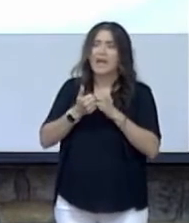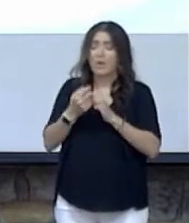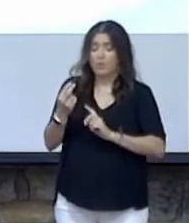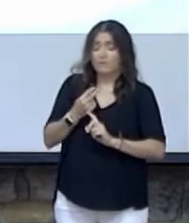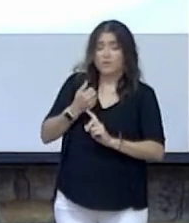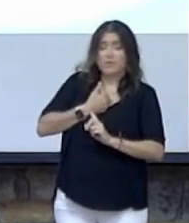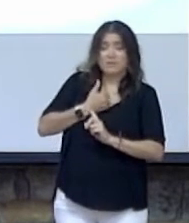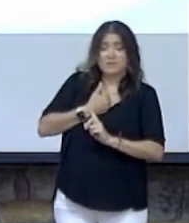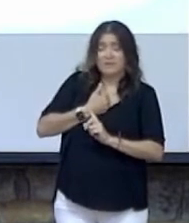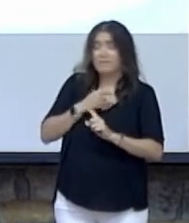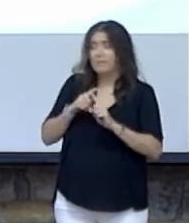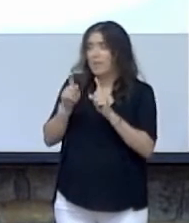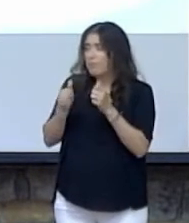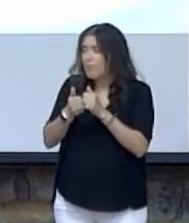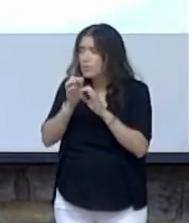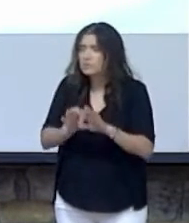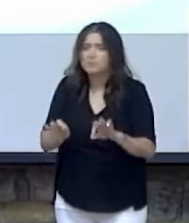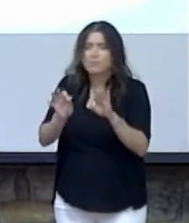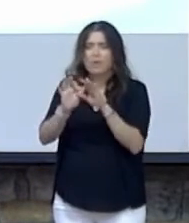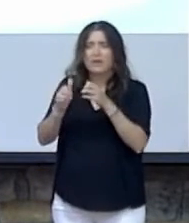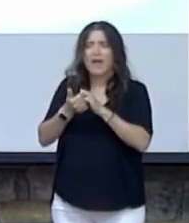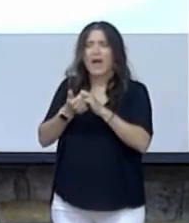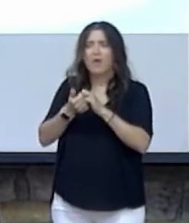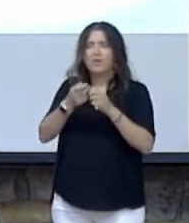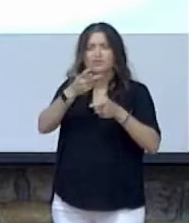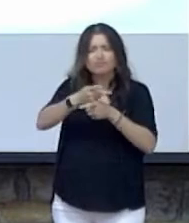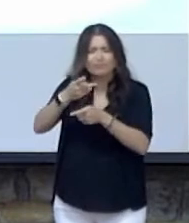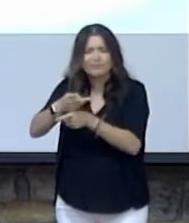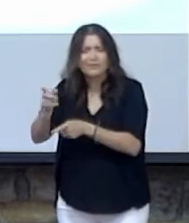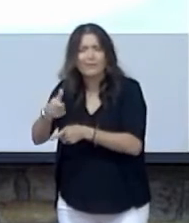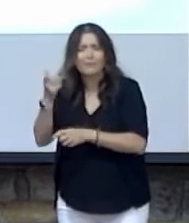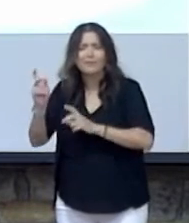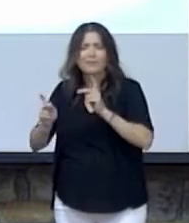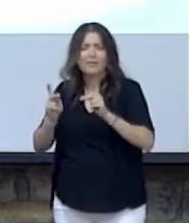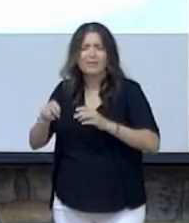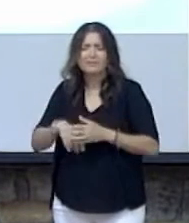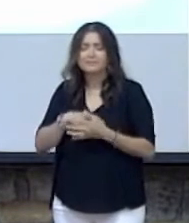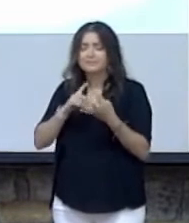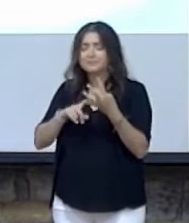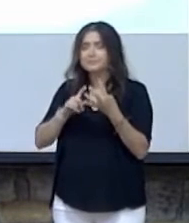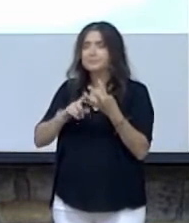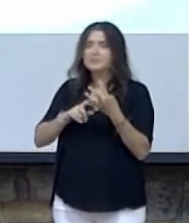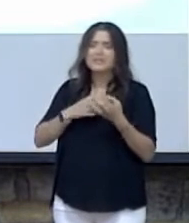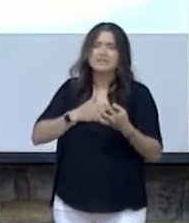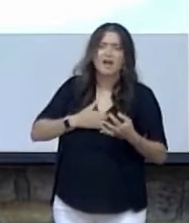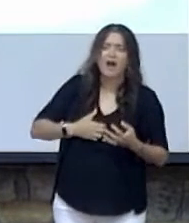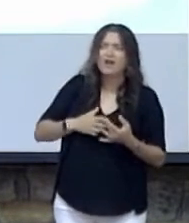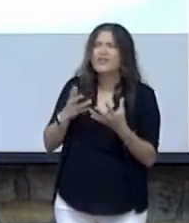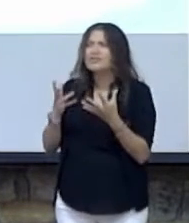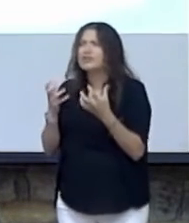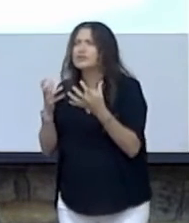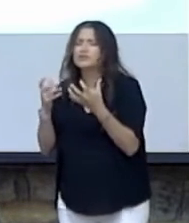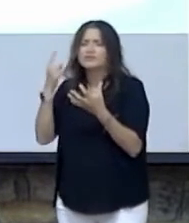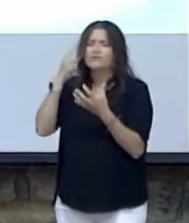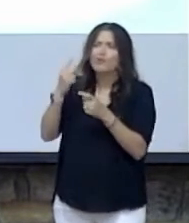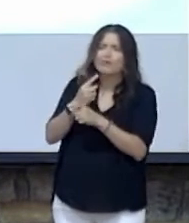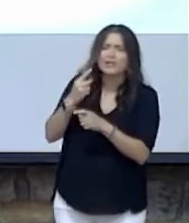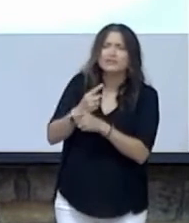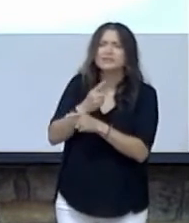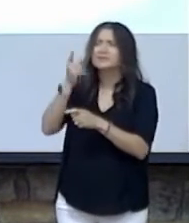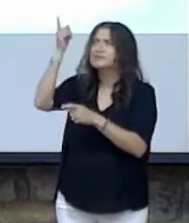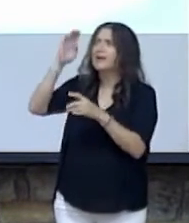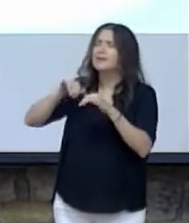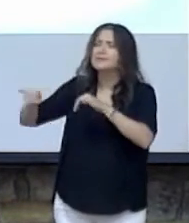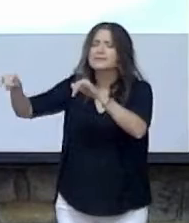more importantly, how we treat other people. The need to hunger and thirst for righteousness, for God's standard of